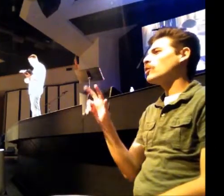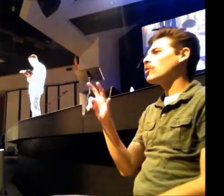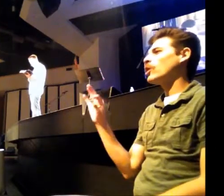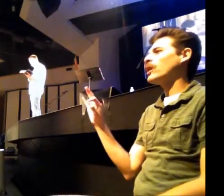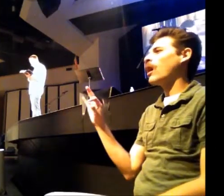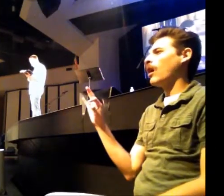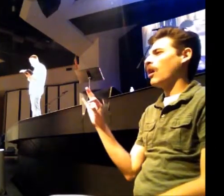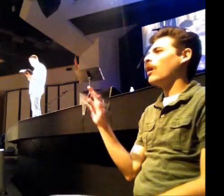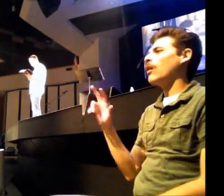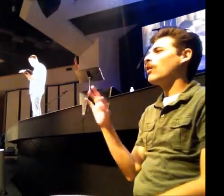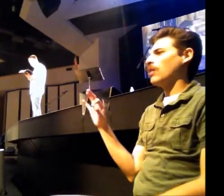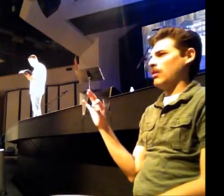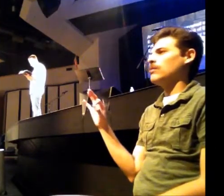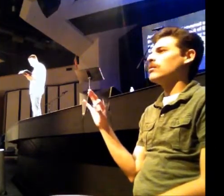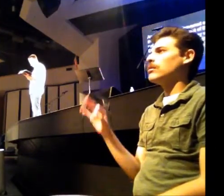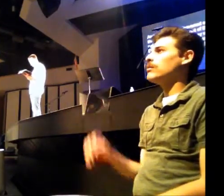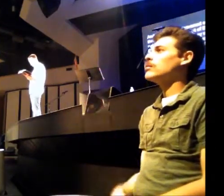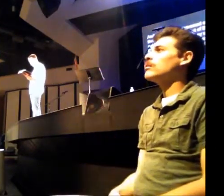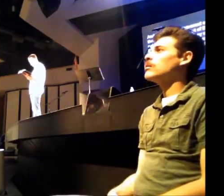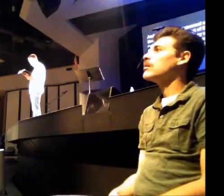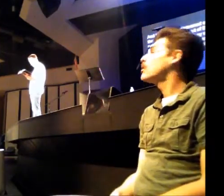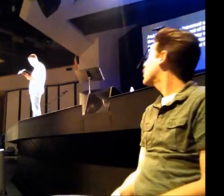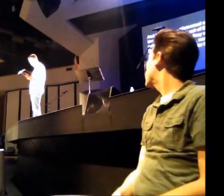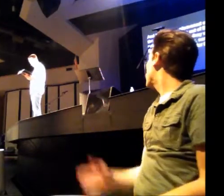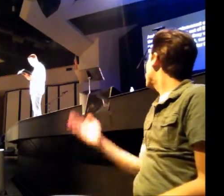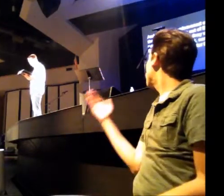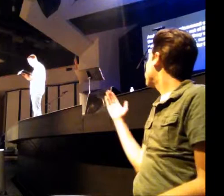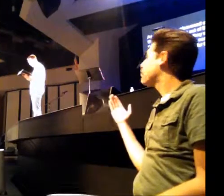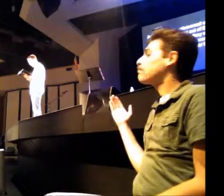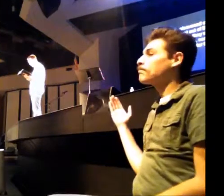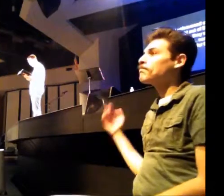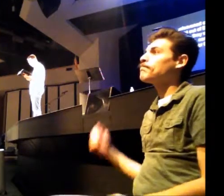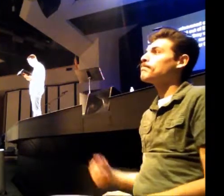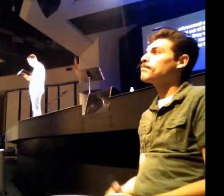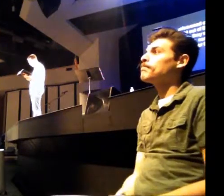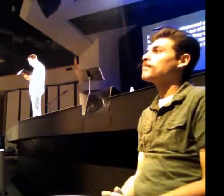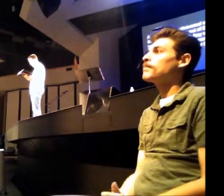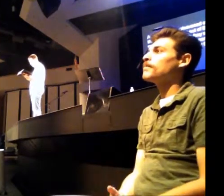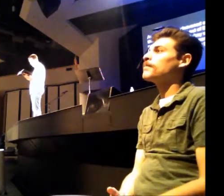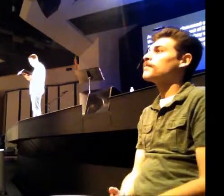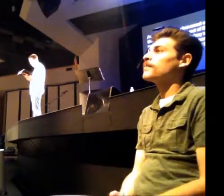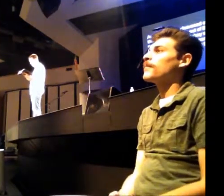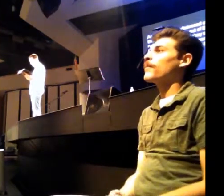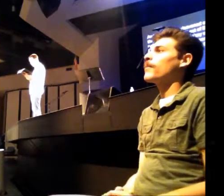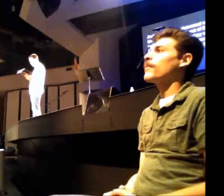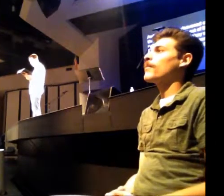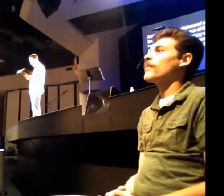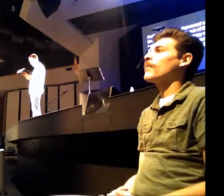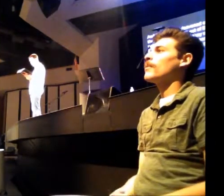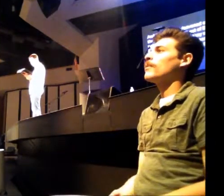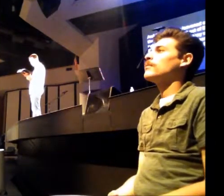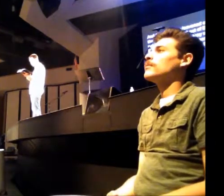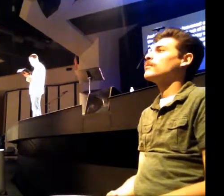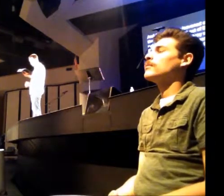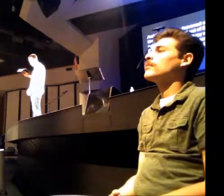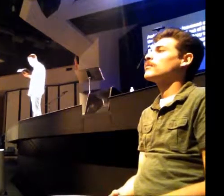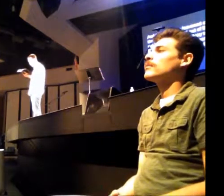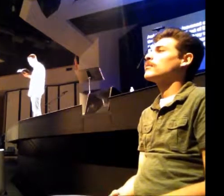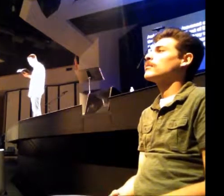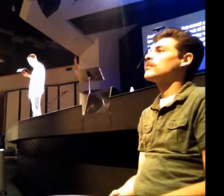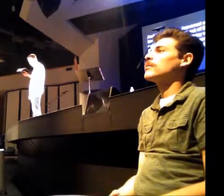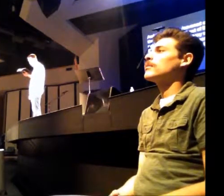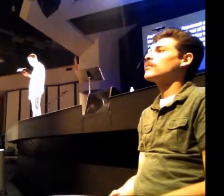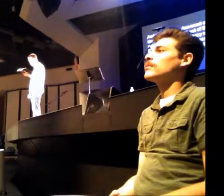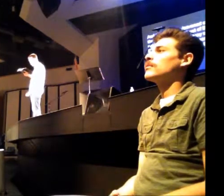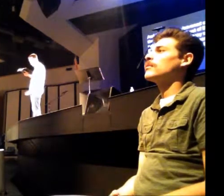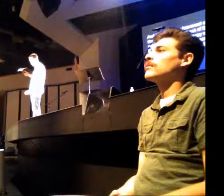now it says, and they baked unleavened cakes of the dough that they had brought out of Egypt. For it was not leavened, because they were thrust out of Egypt, and could